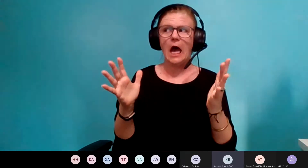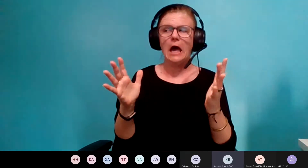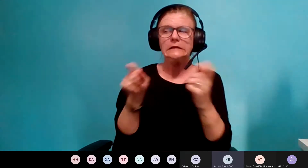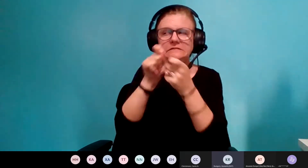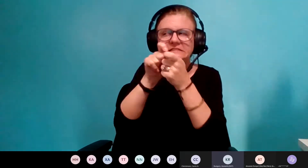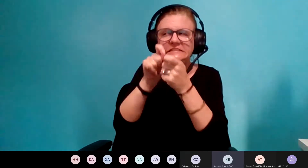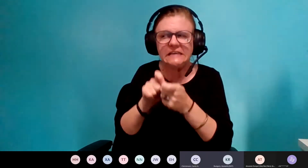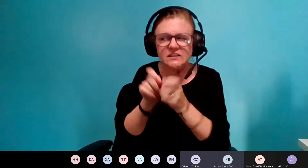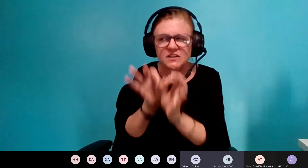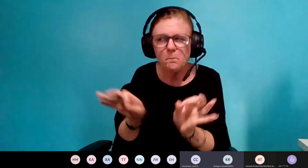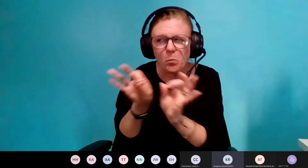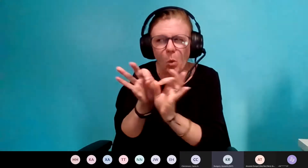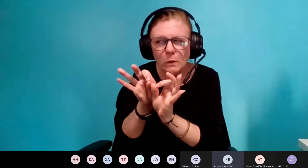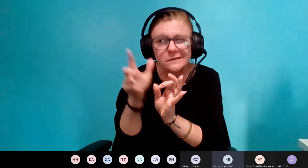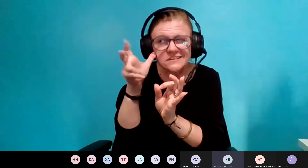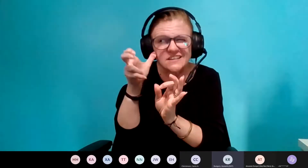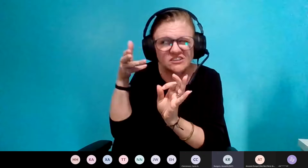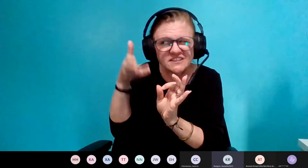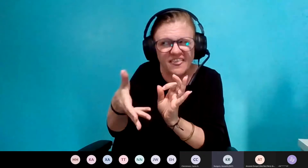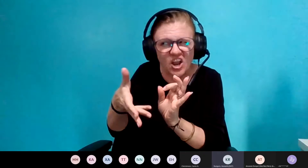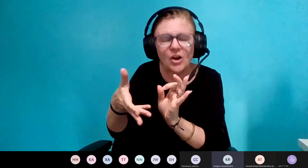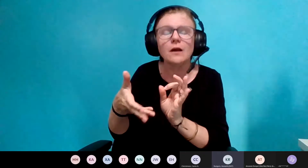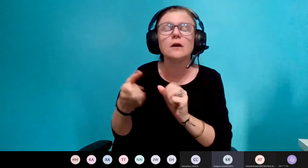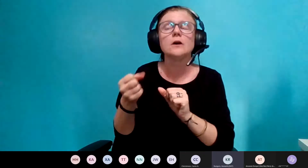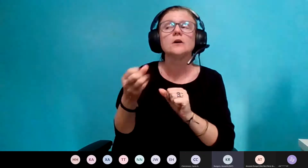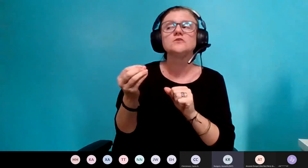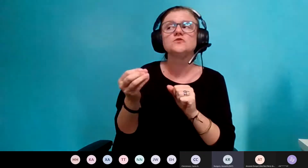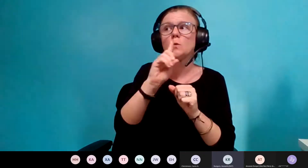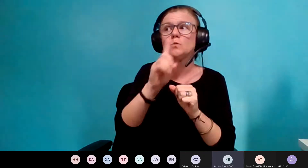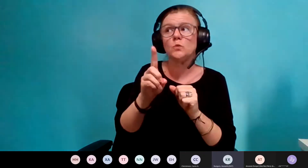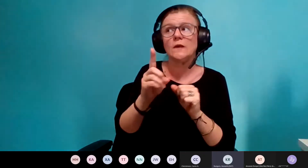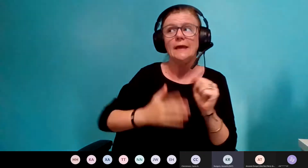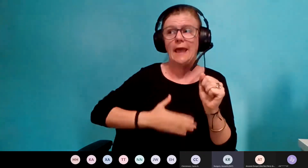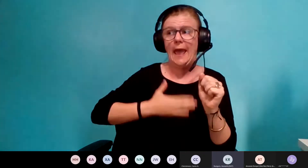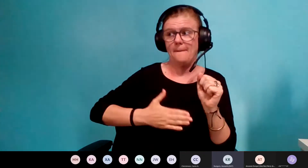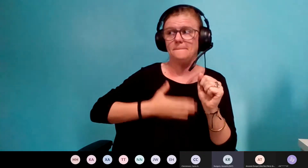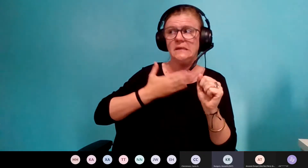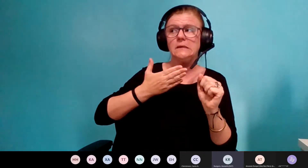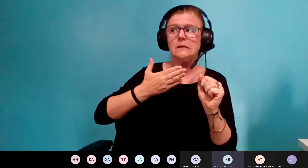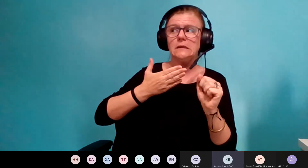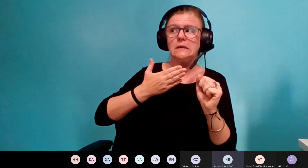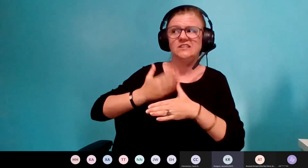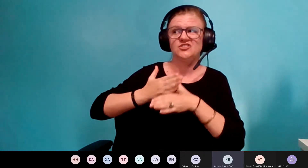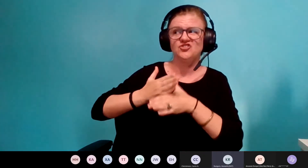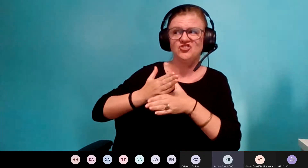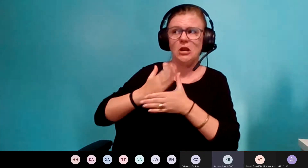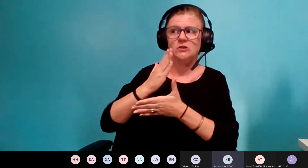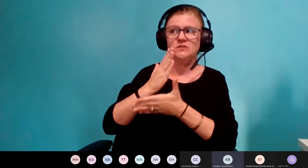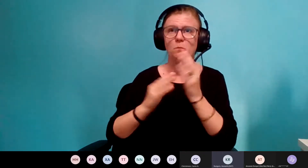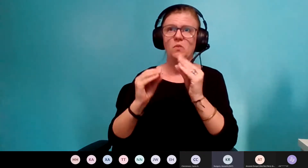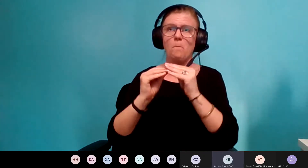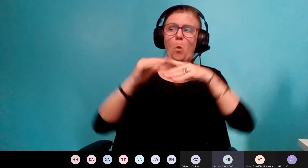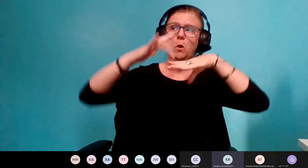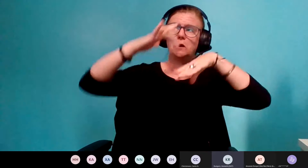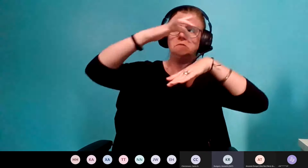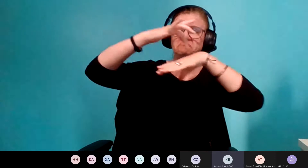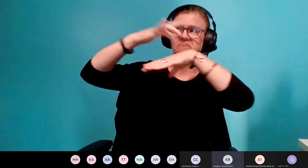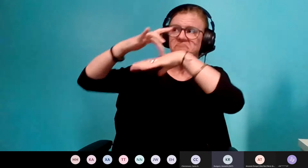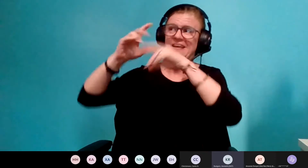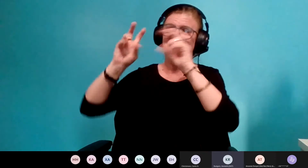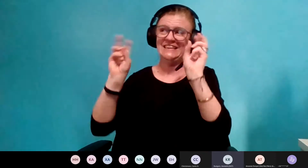detail, and so we're really happy to share some of the bigger chunks of